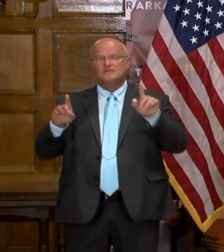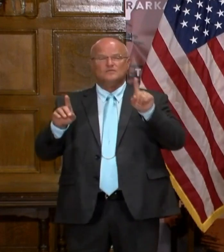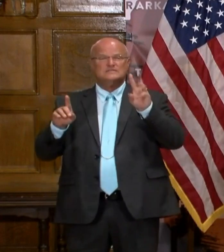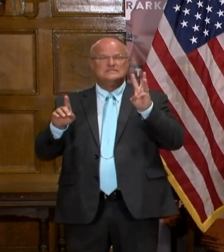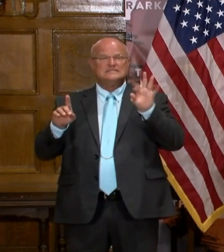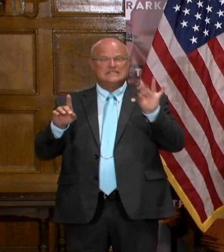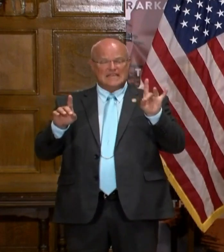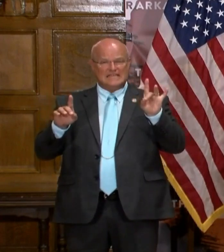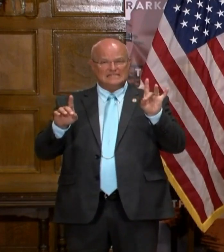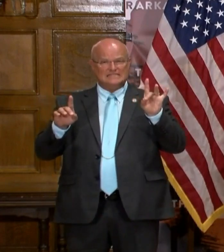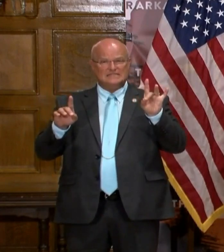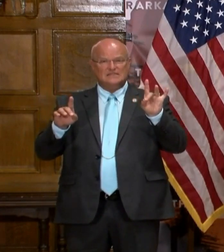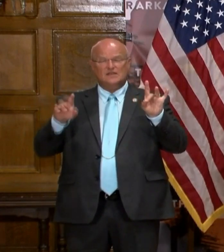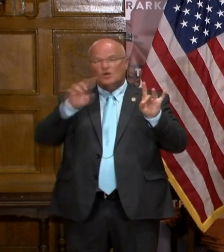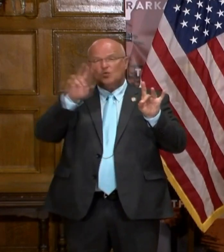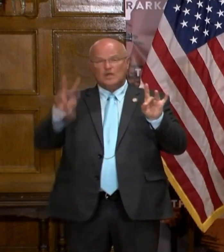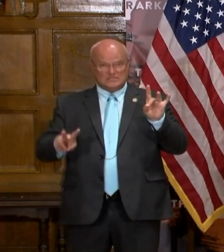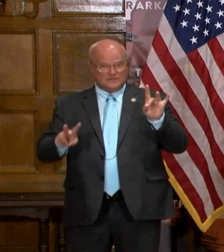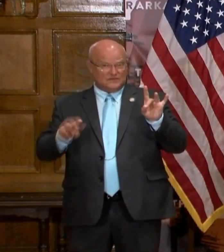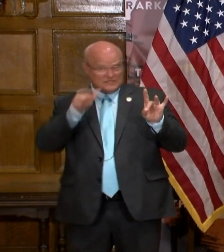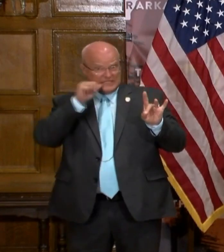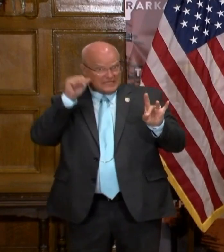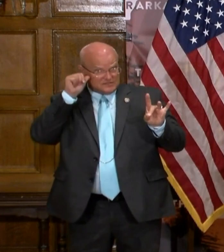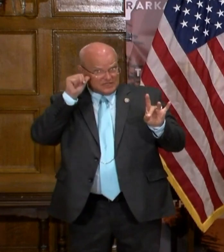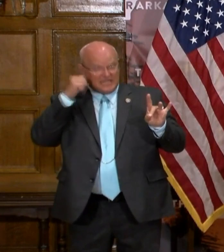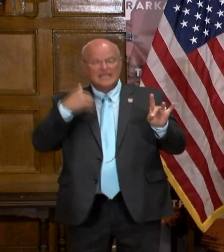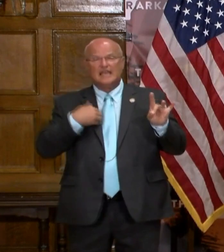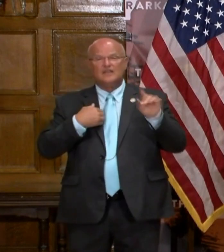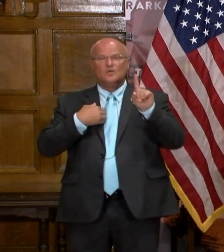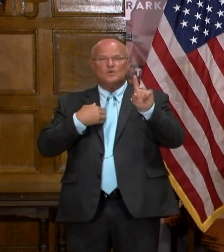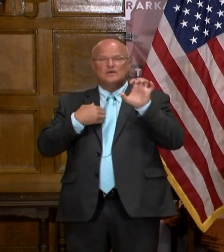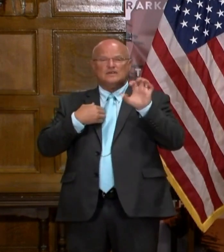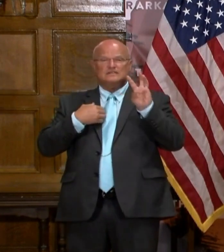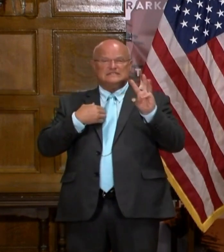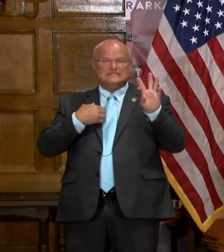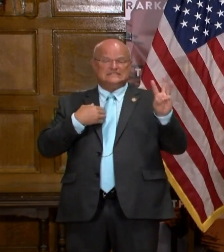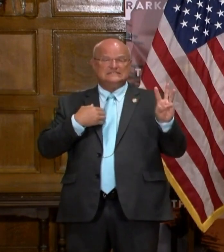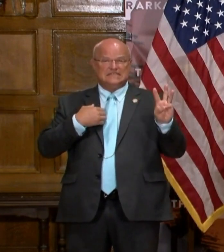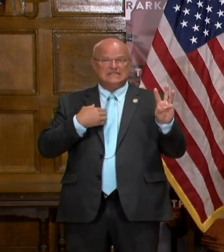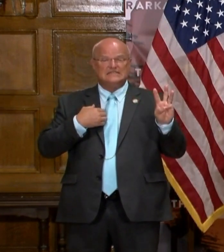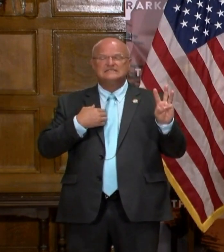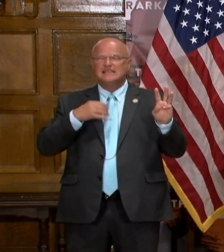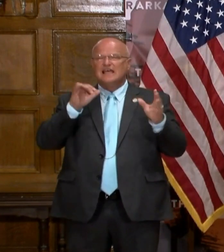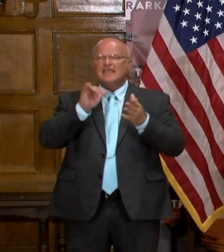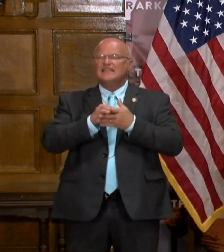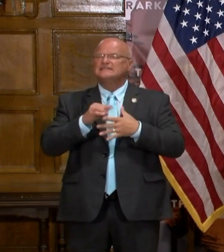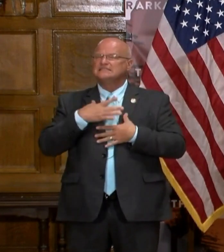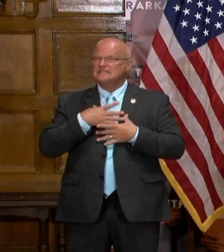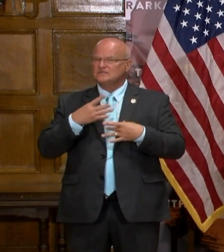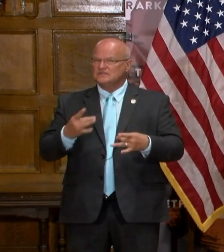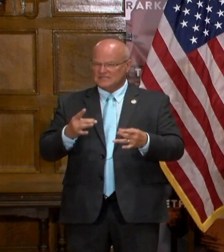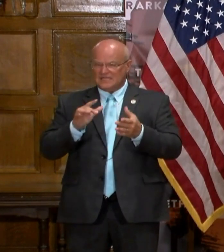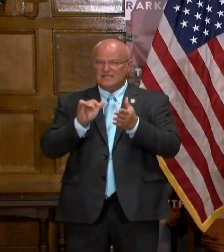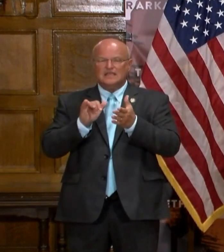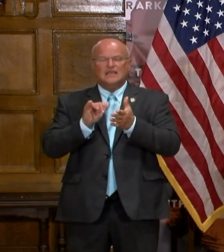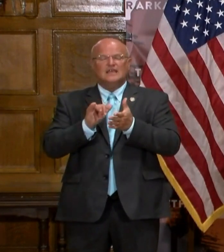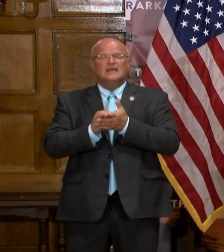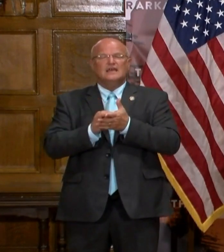168. Russellville, where we were yesterday, have 166, which is interesting that